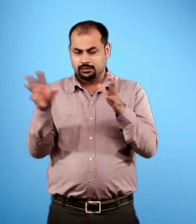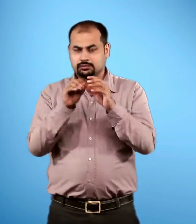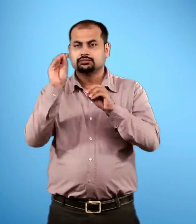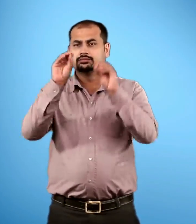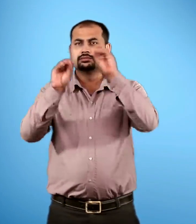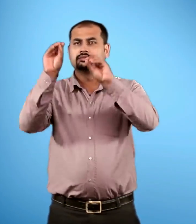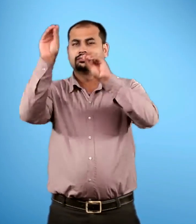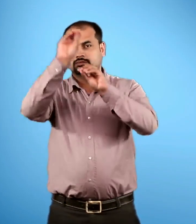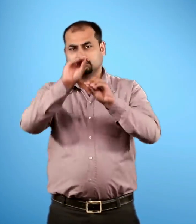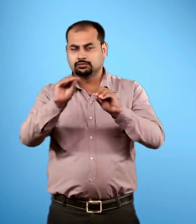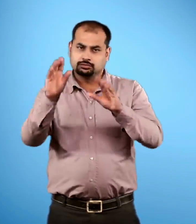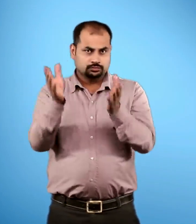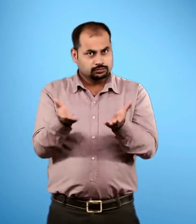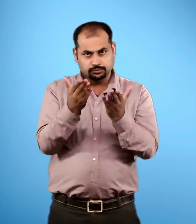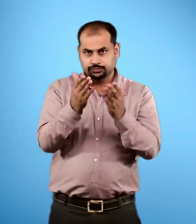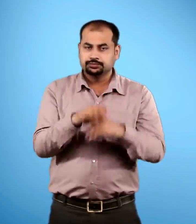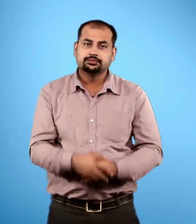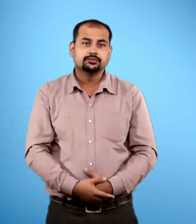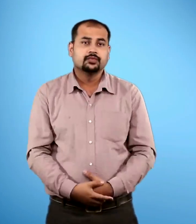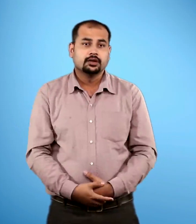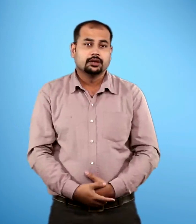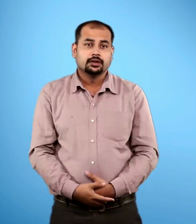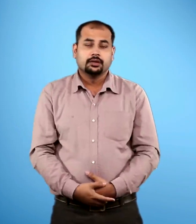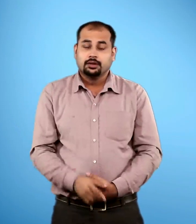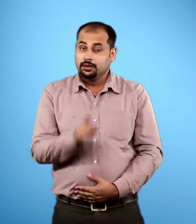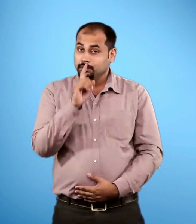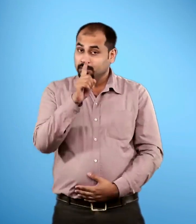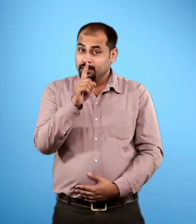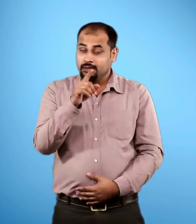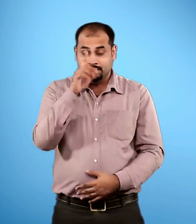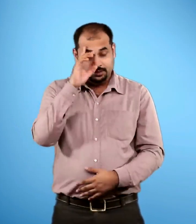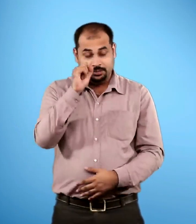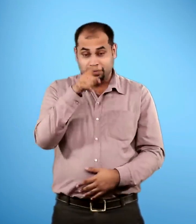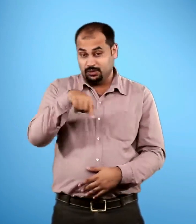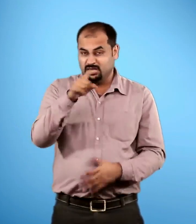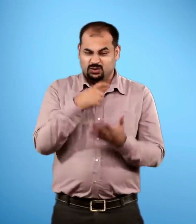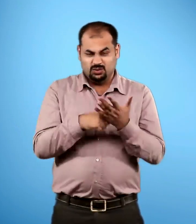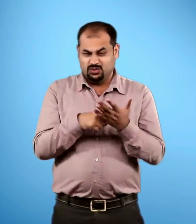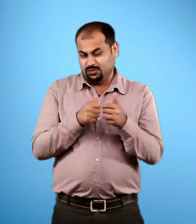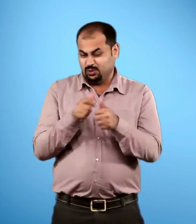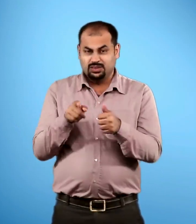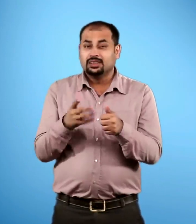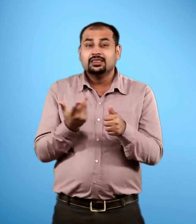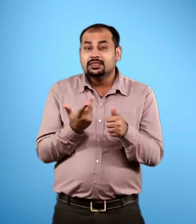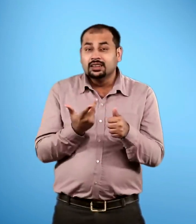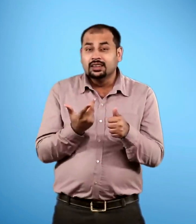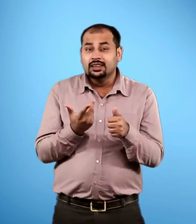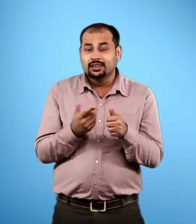middle. Fill this square using all the numbers from 21 to 29.